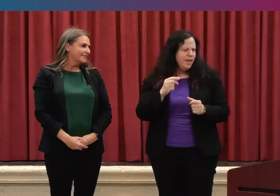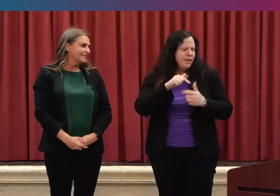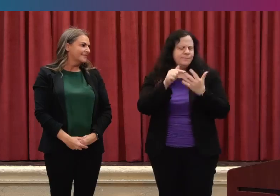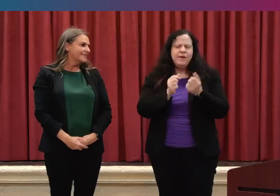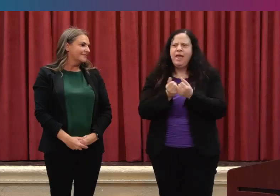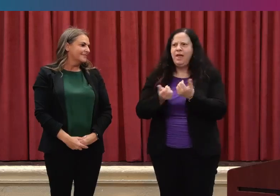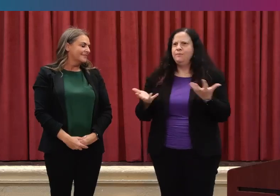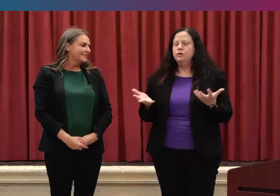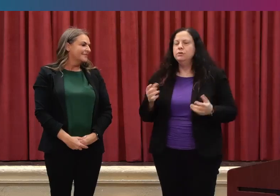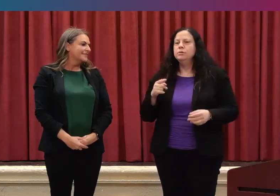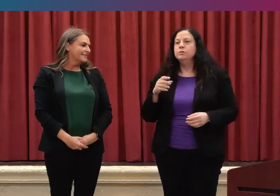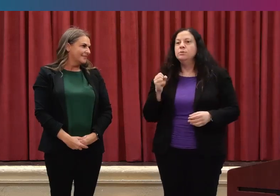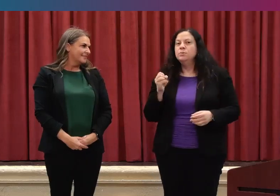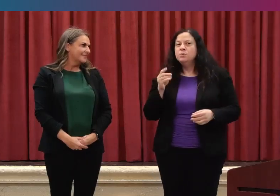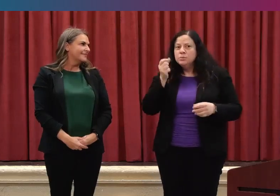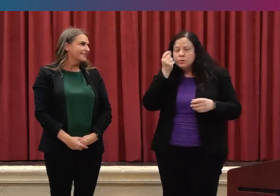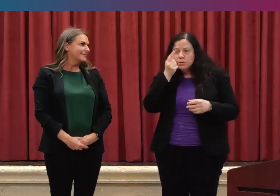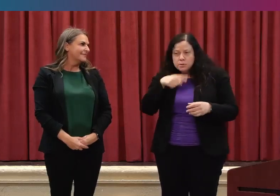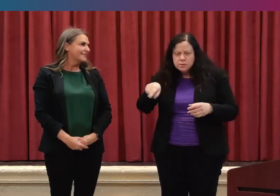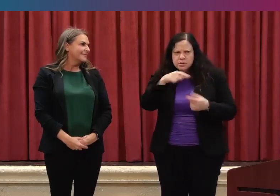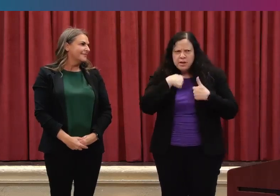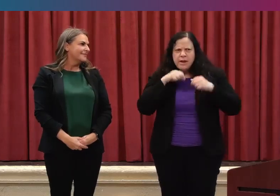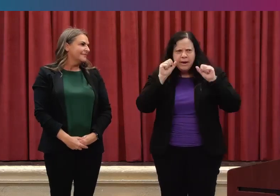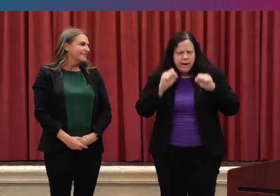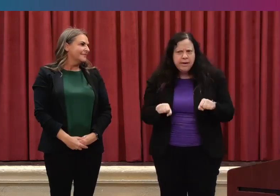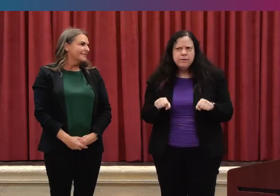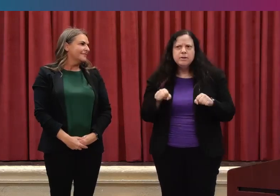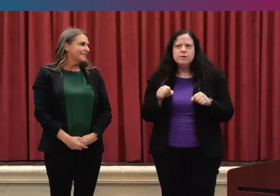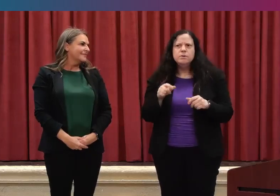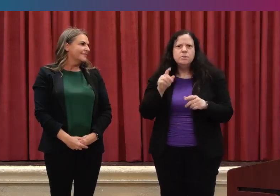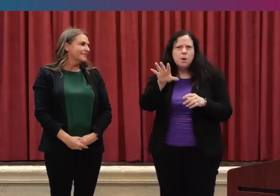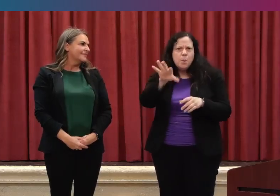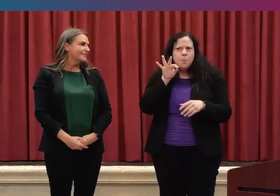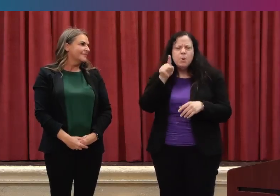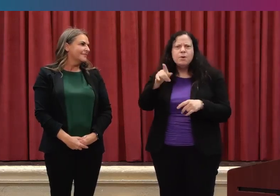Deaf, blind, tactile and or pro-tactile interpreting.